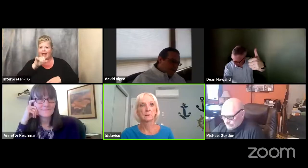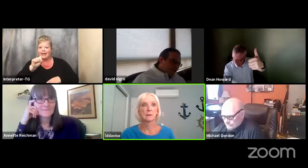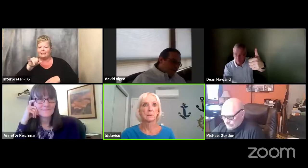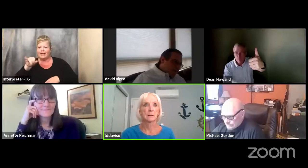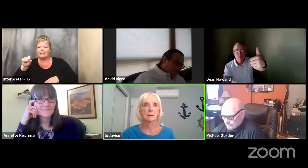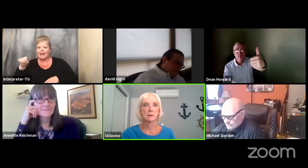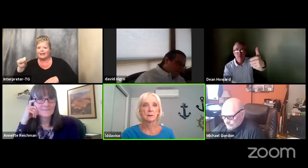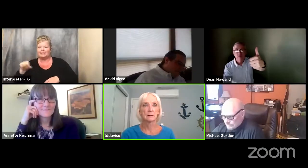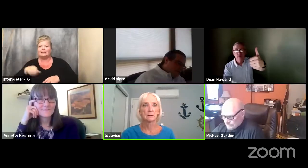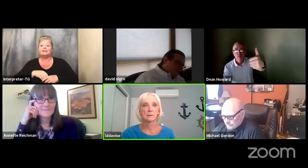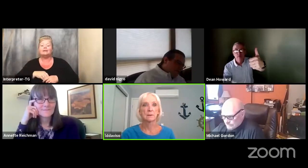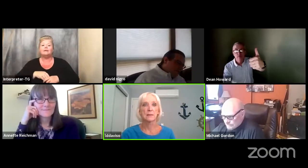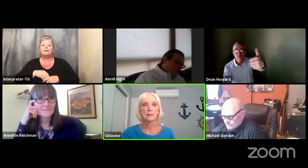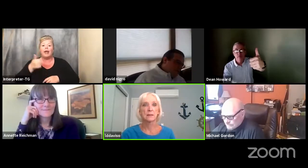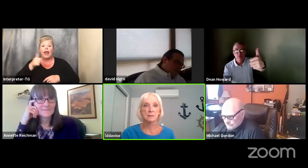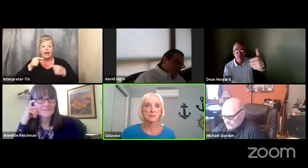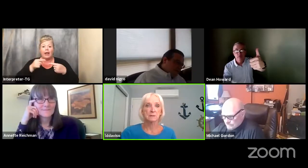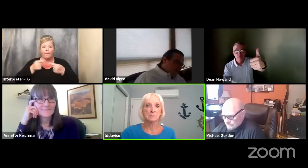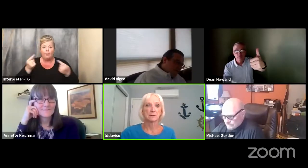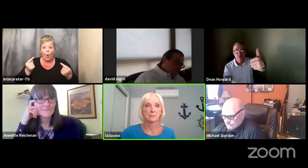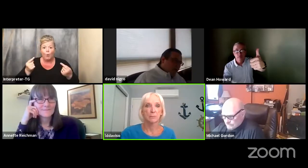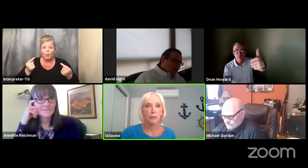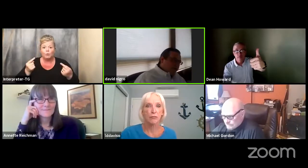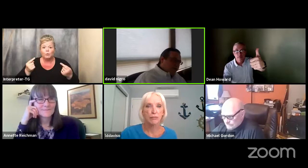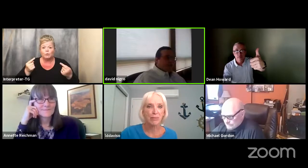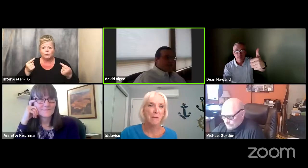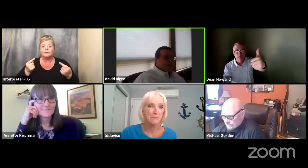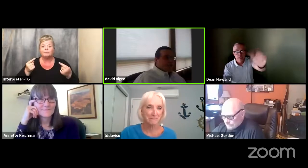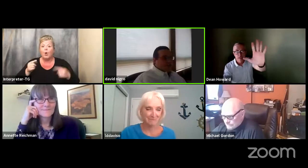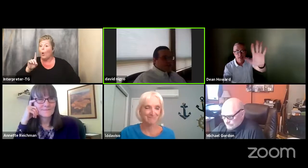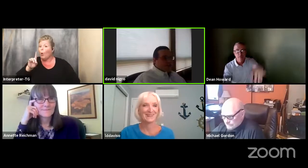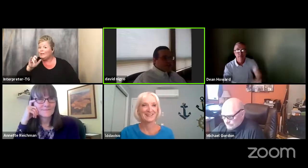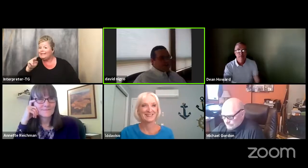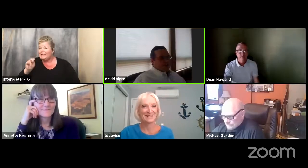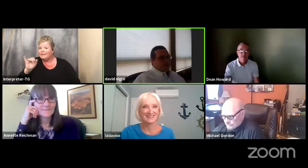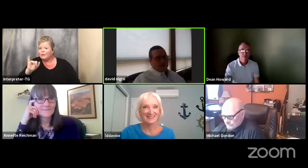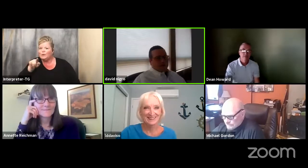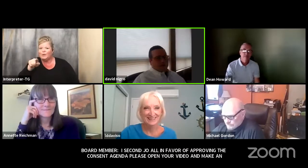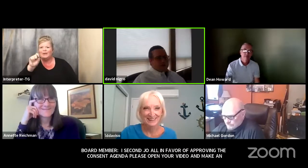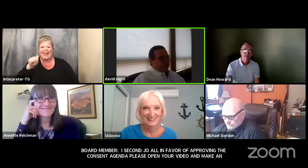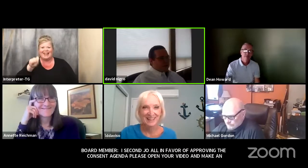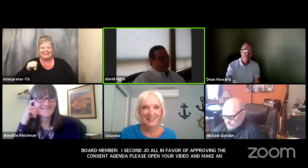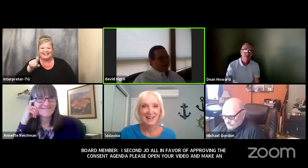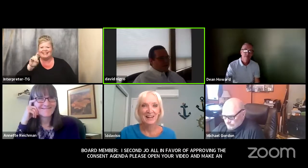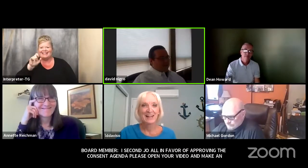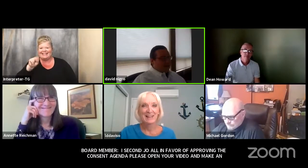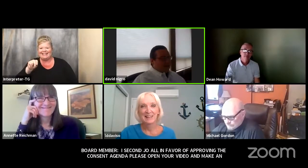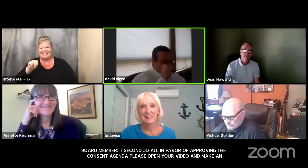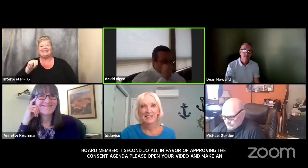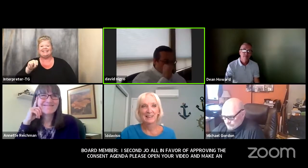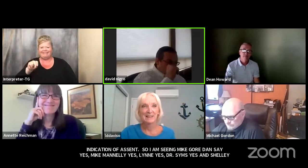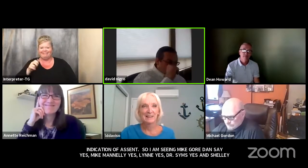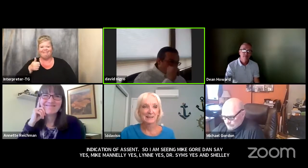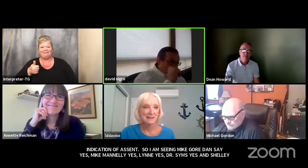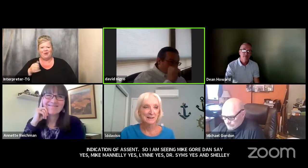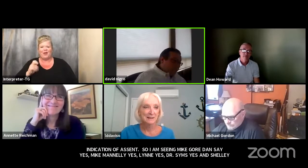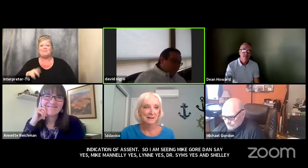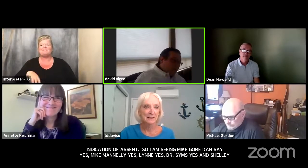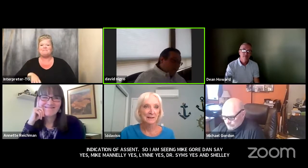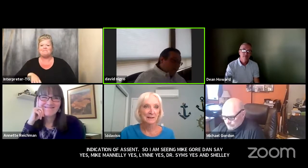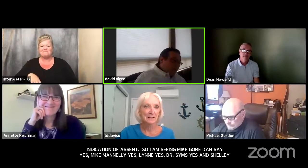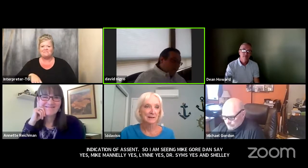All opposed? Dean, yes. Oh, Dean, yes. There we go. Dean, you're on my second page there. Sorry about that.